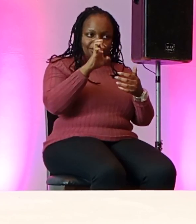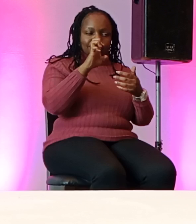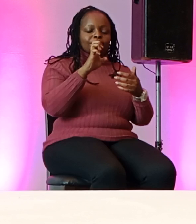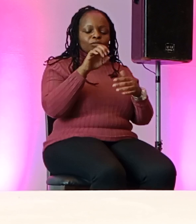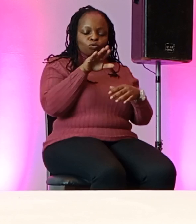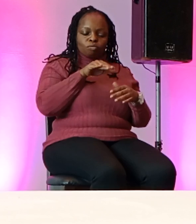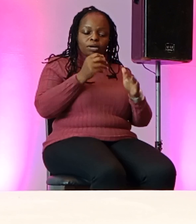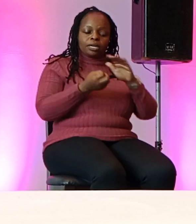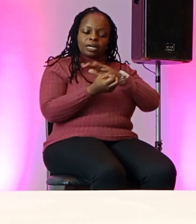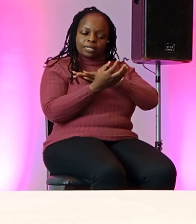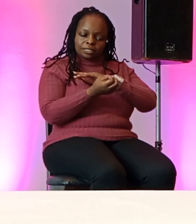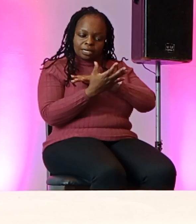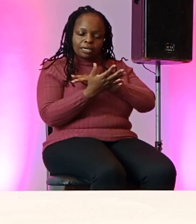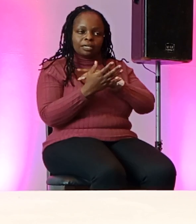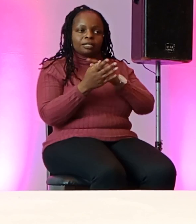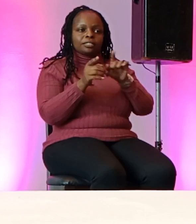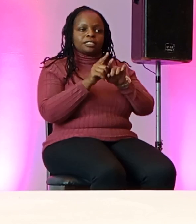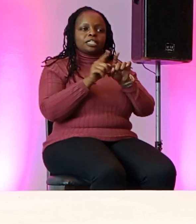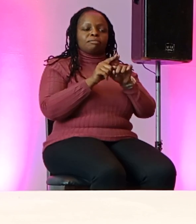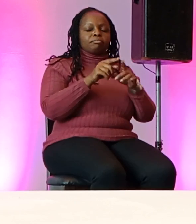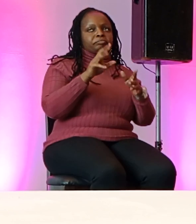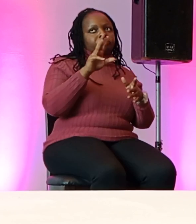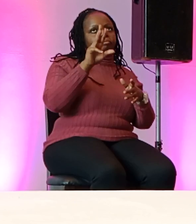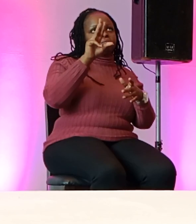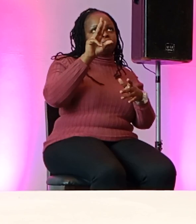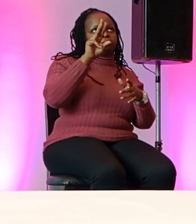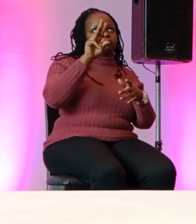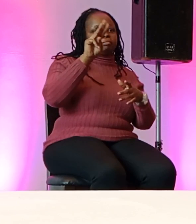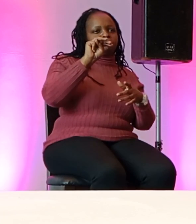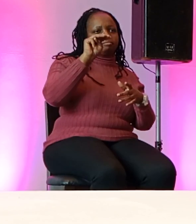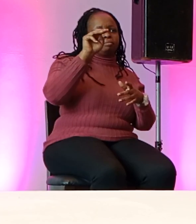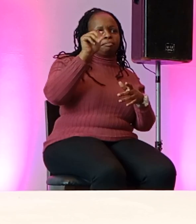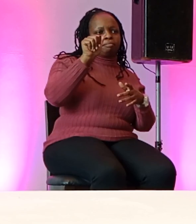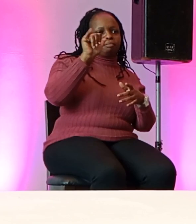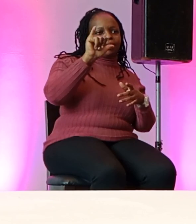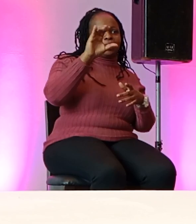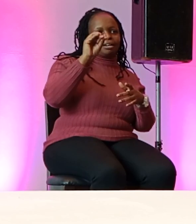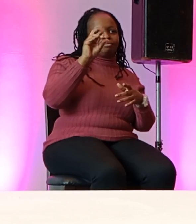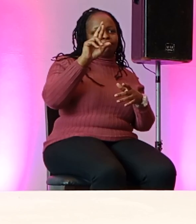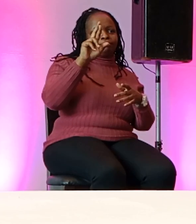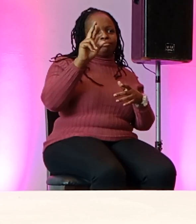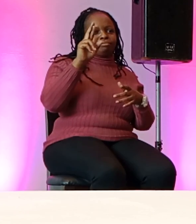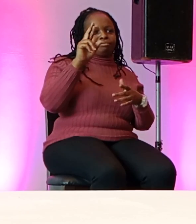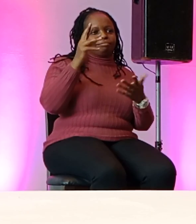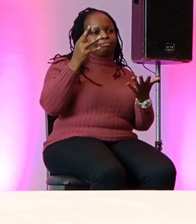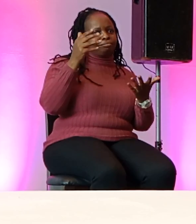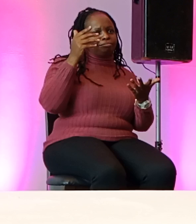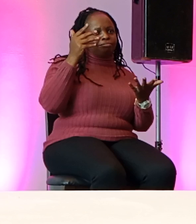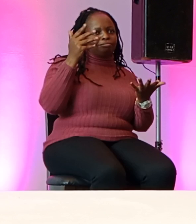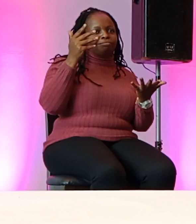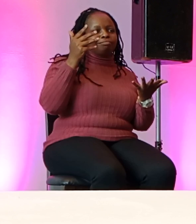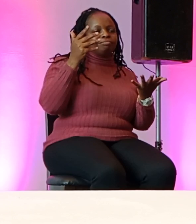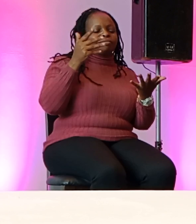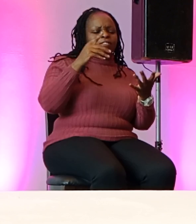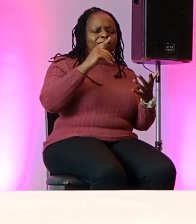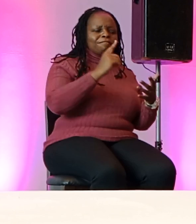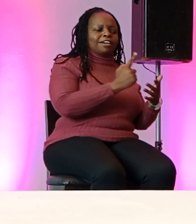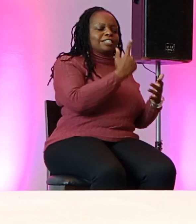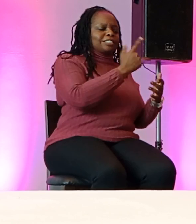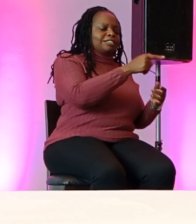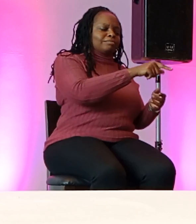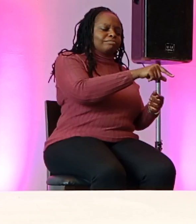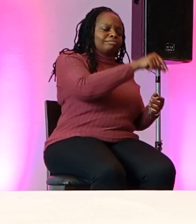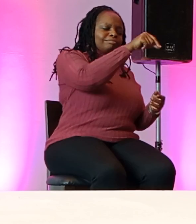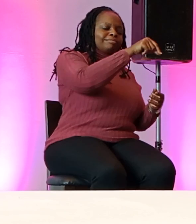councillor, then mayor, the very first female mayor in Kenya, very first elected